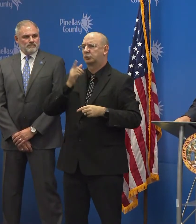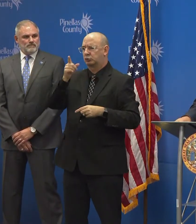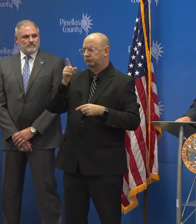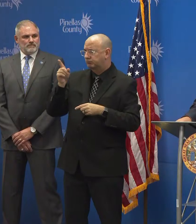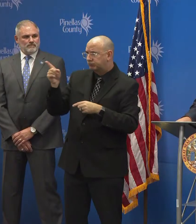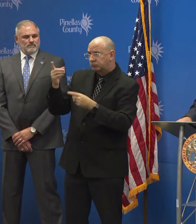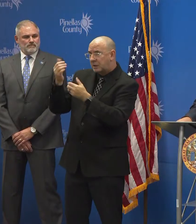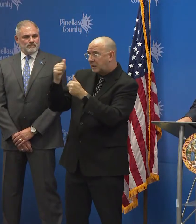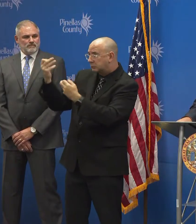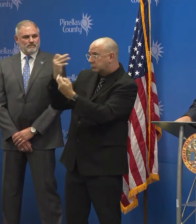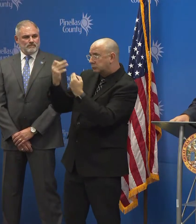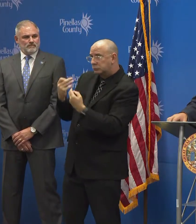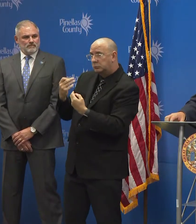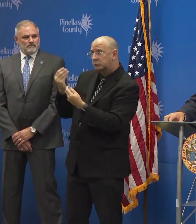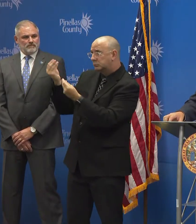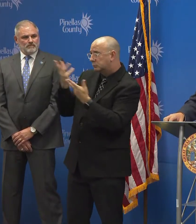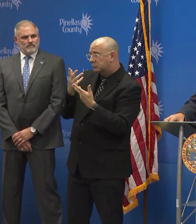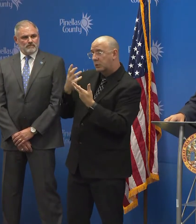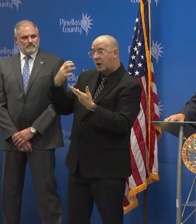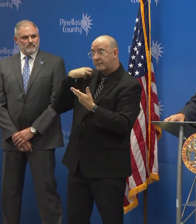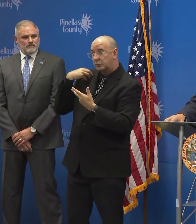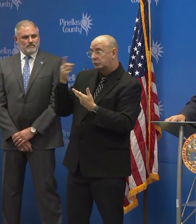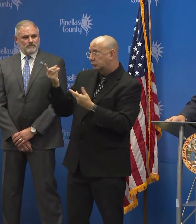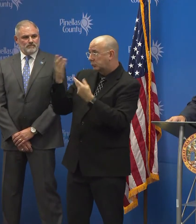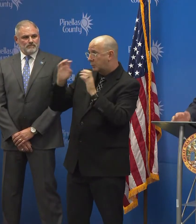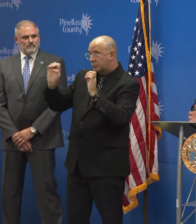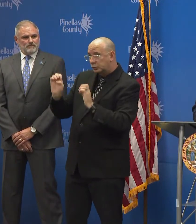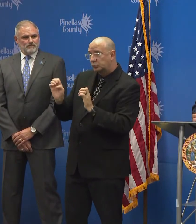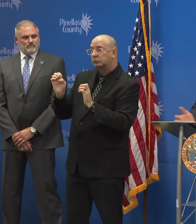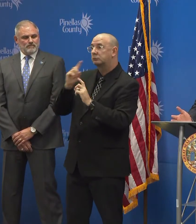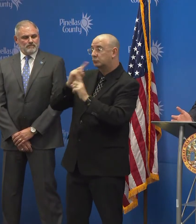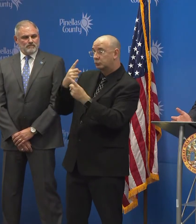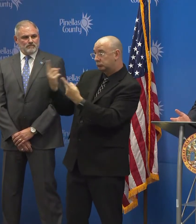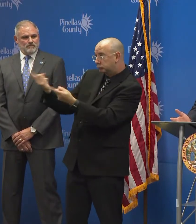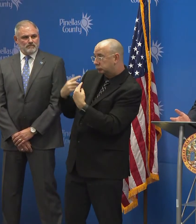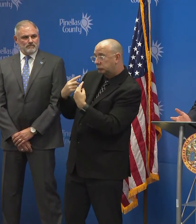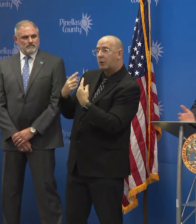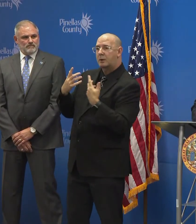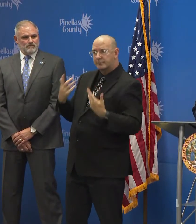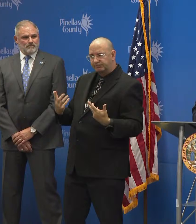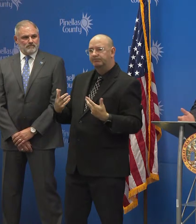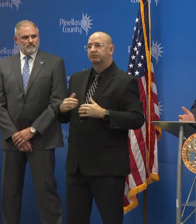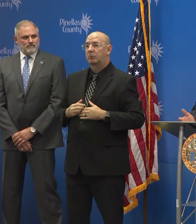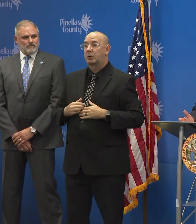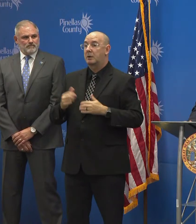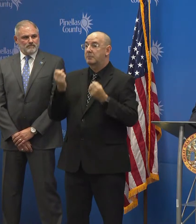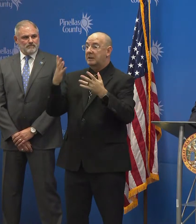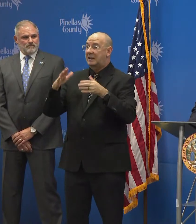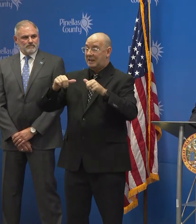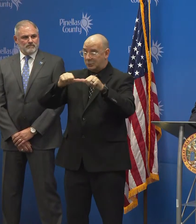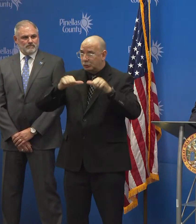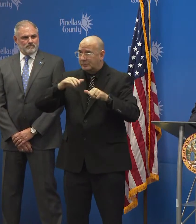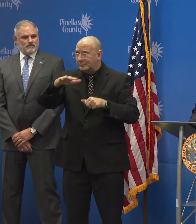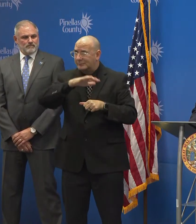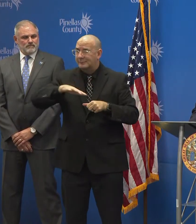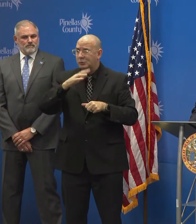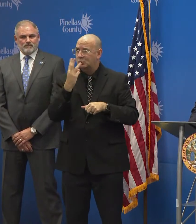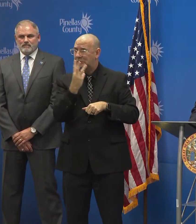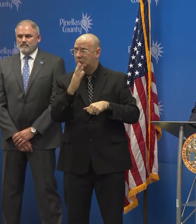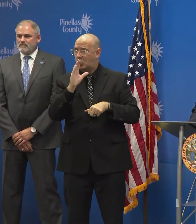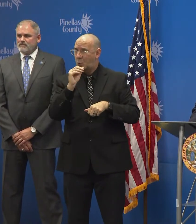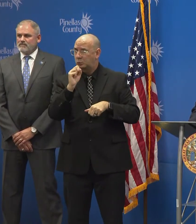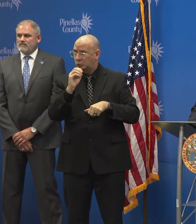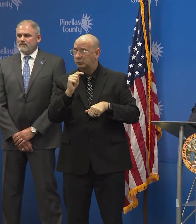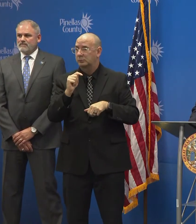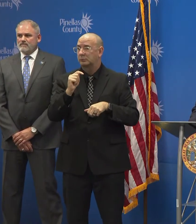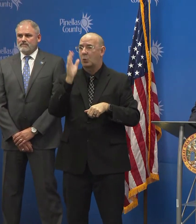on the emergency management side are directing. There's going to be a lot of places on this west coast that's going to be very vulnerable